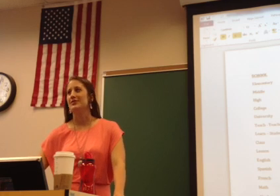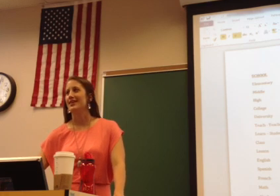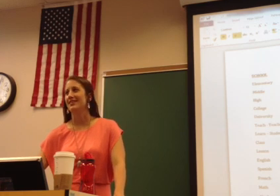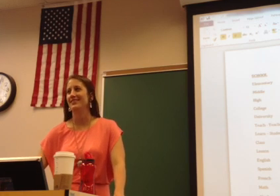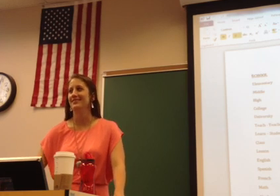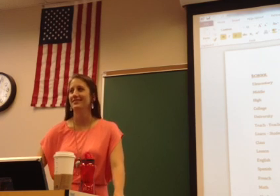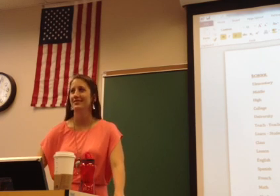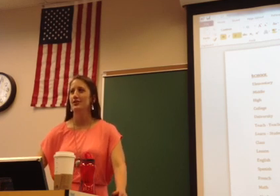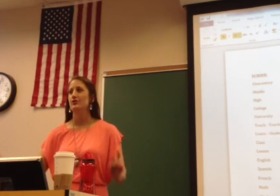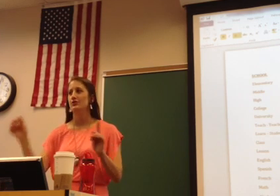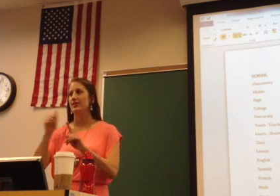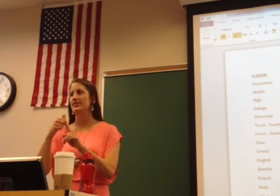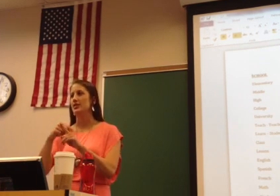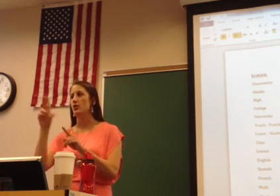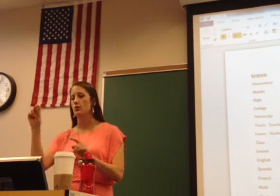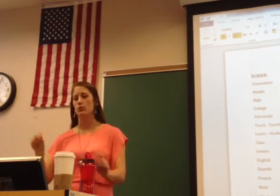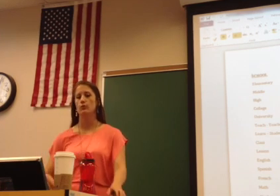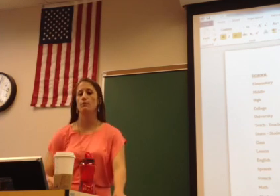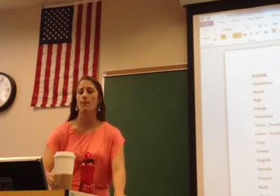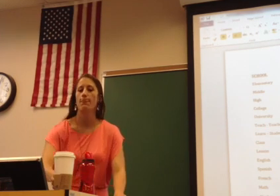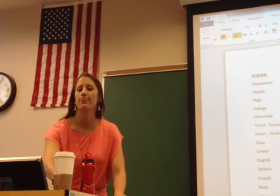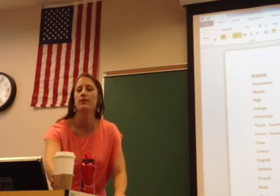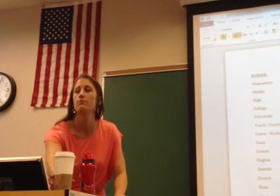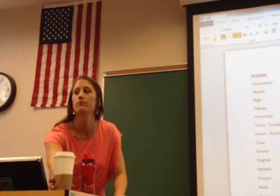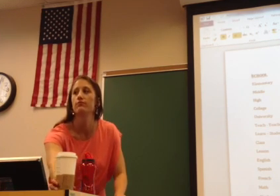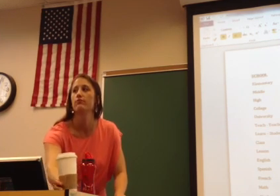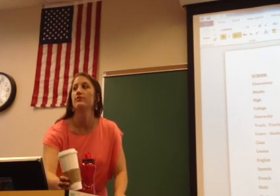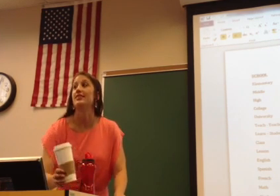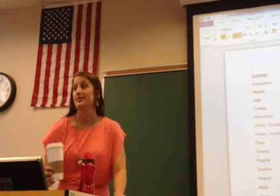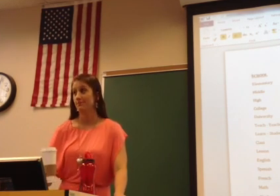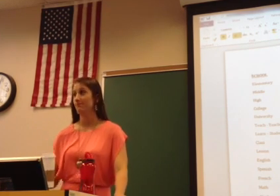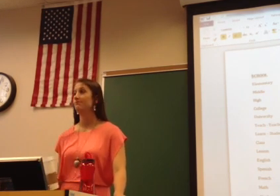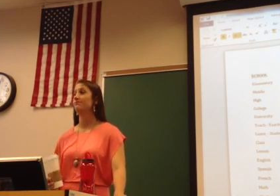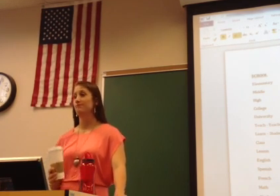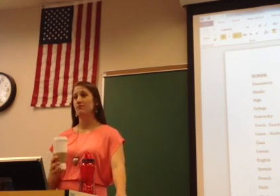sign. So this test will be next Thursday? Yes. Gotcha.